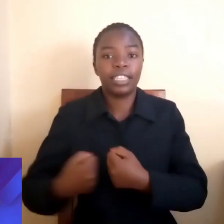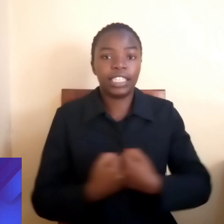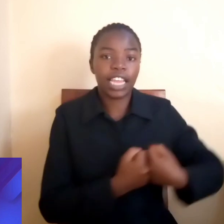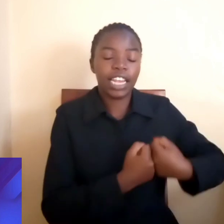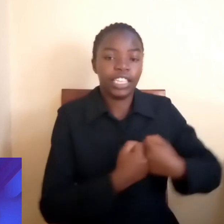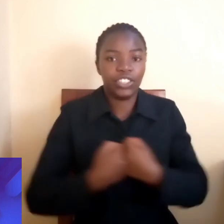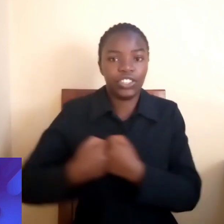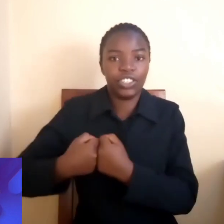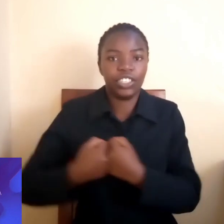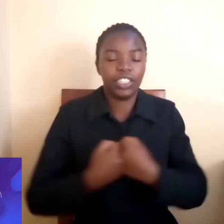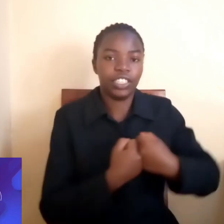challenge.